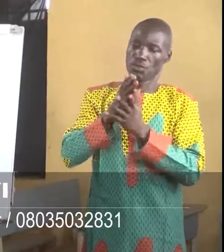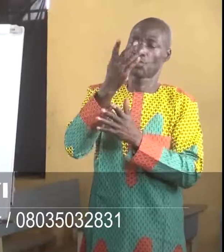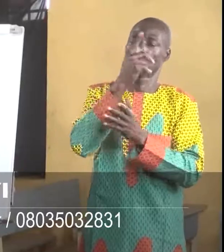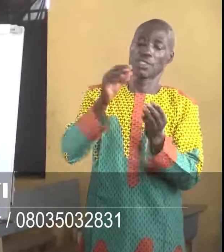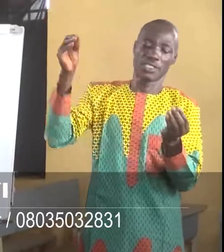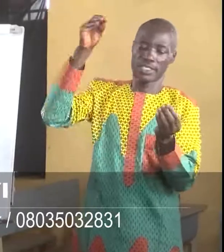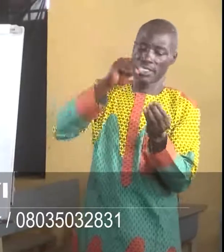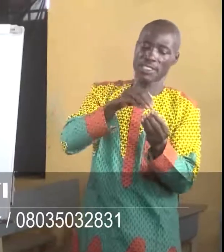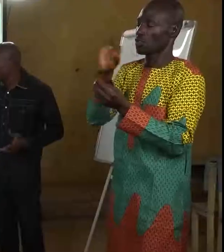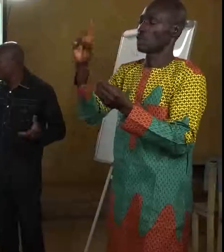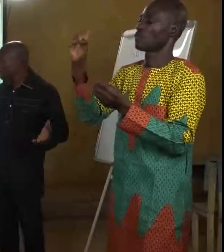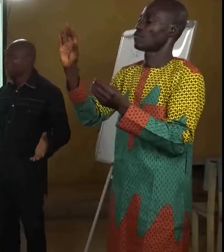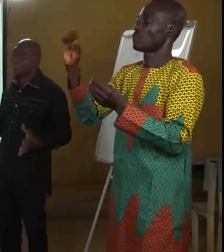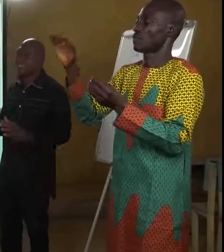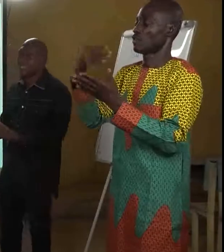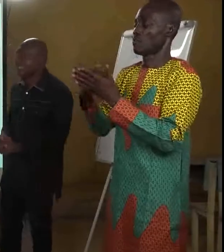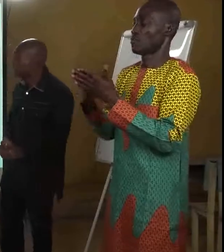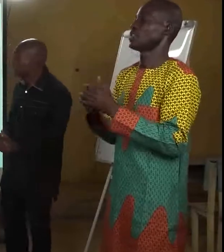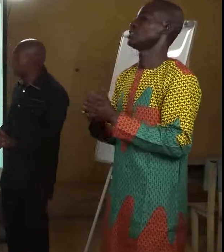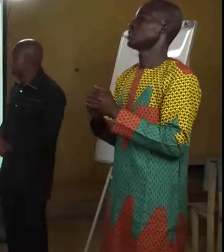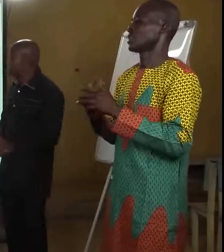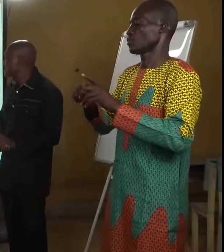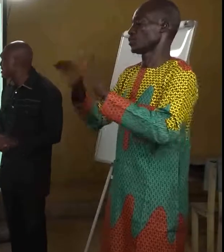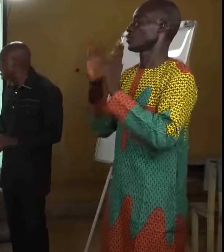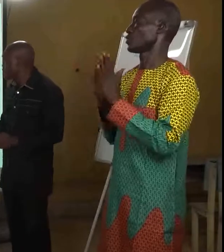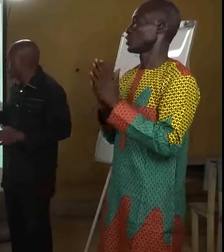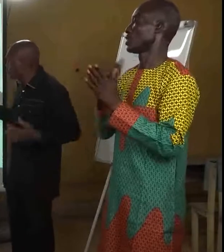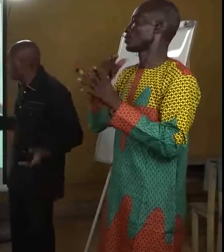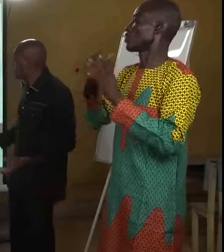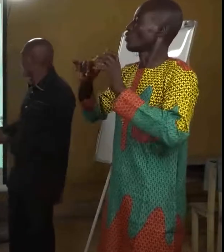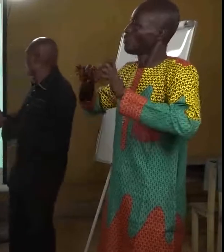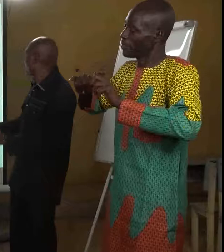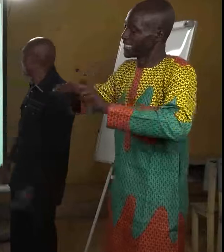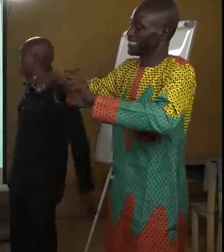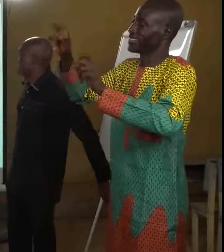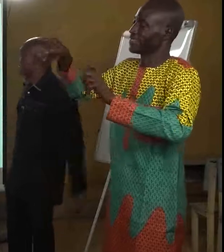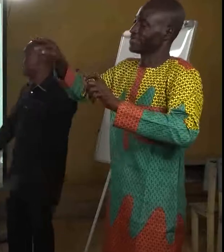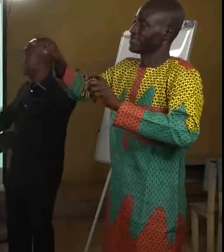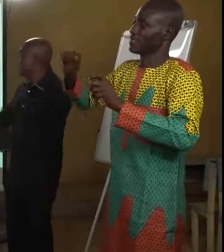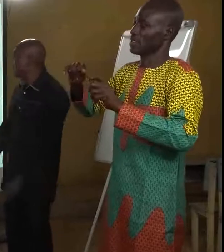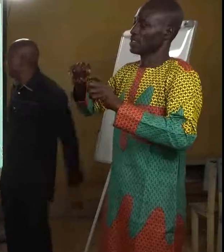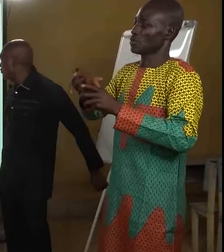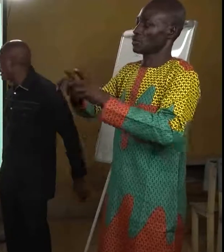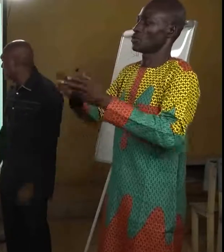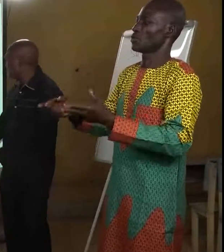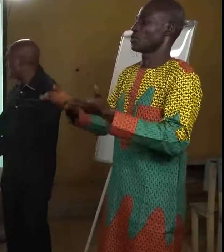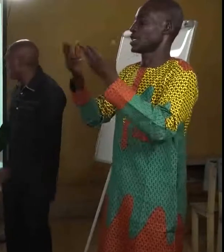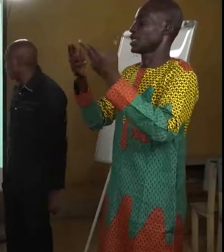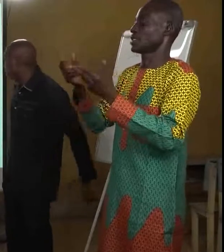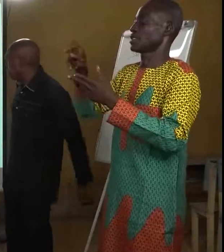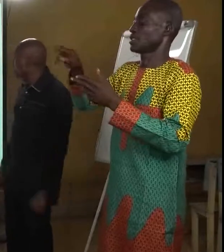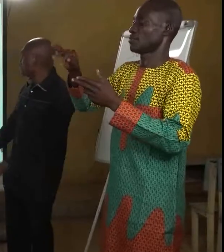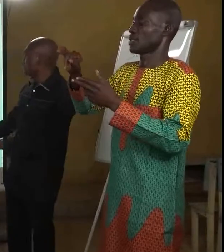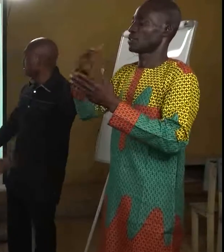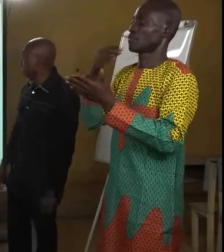increase in the volume of money in circulation. We talked about persistent. We said that persistent is the continuous rise in the price of goods and